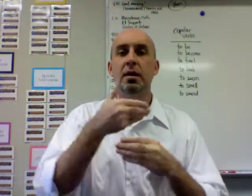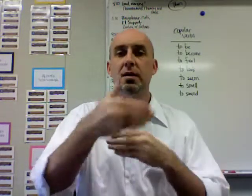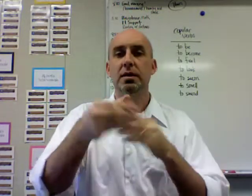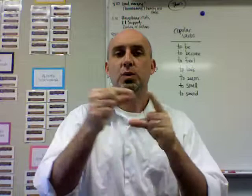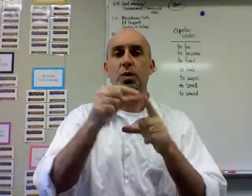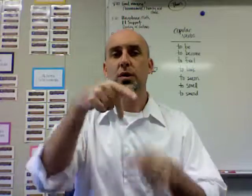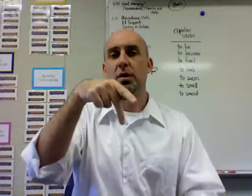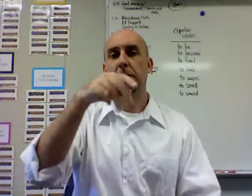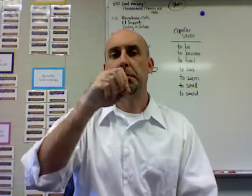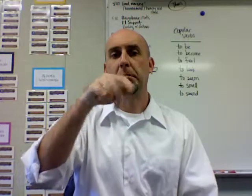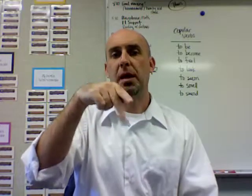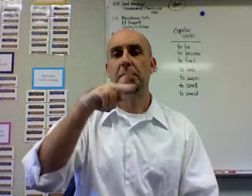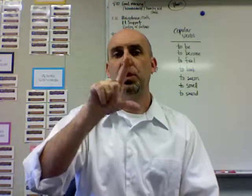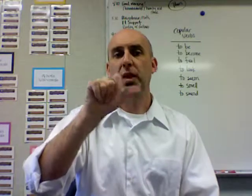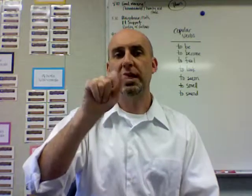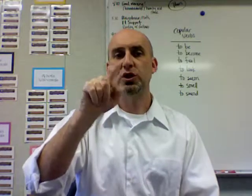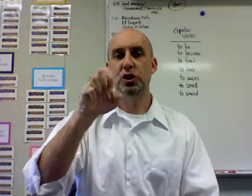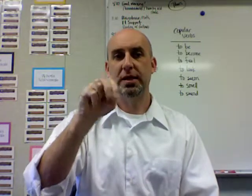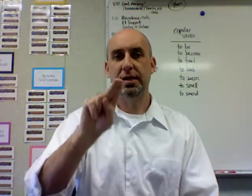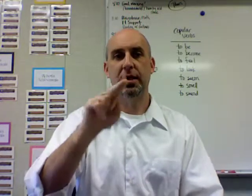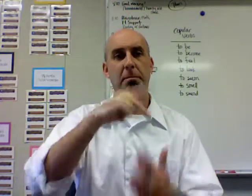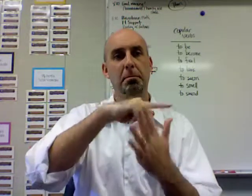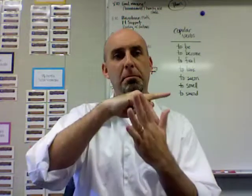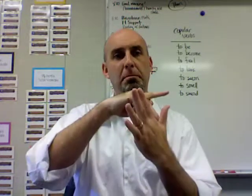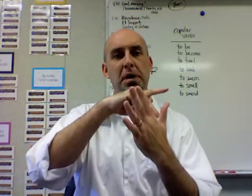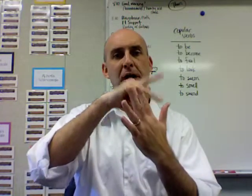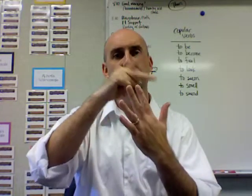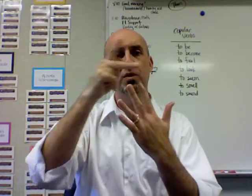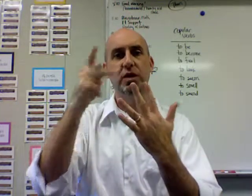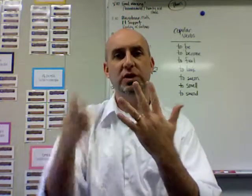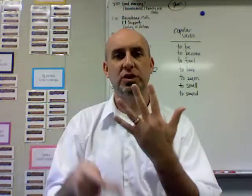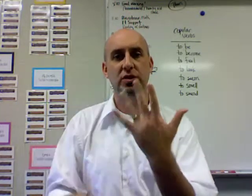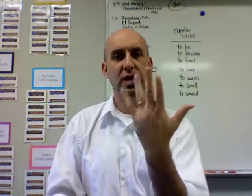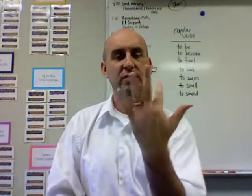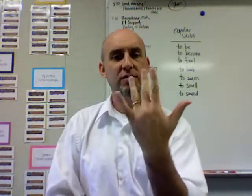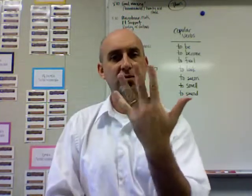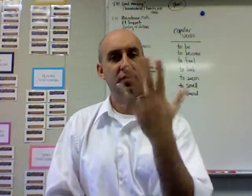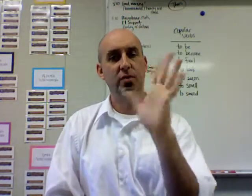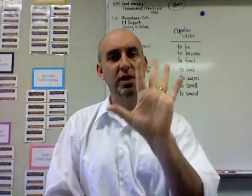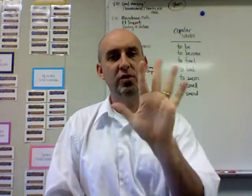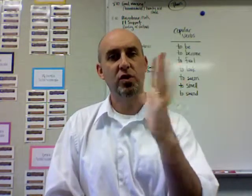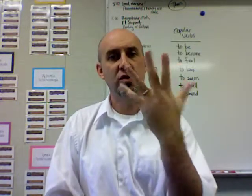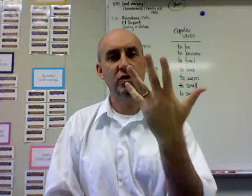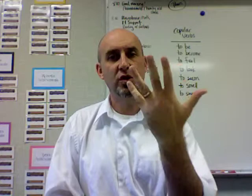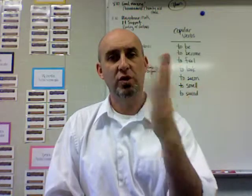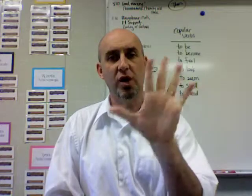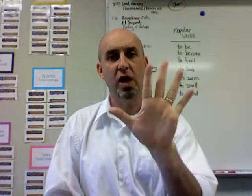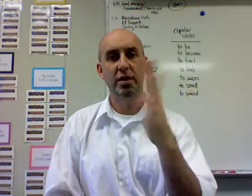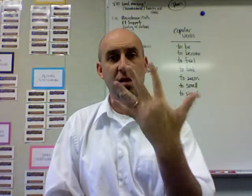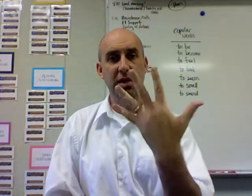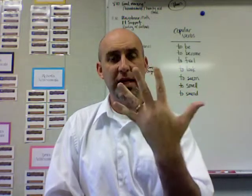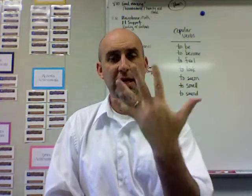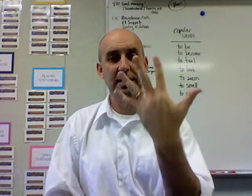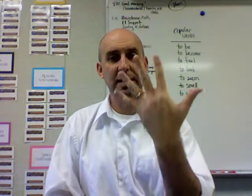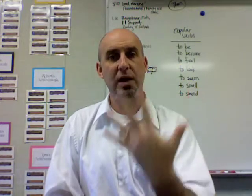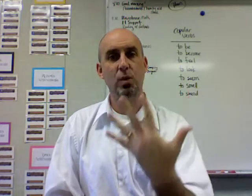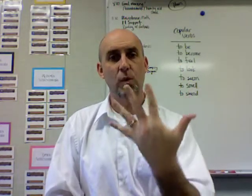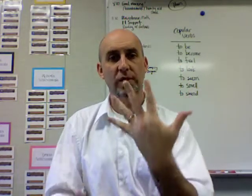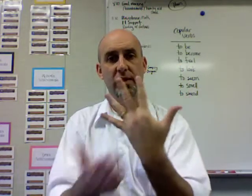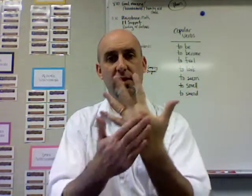Next word, population. Population. You have whatever your non-dominant hand is out with the